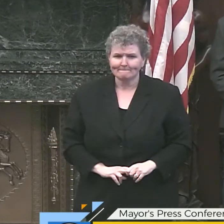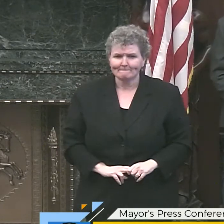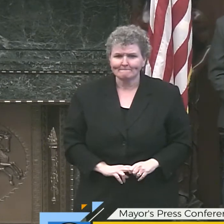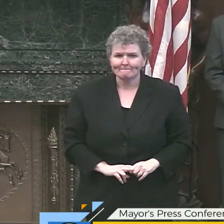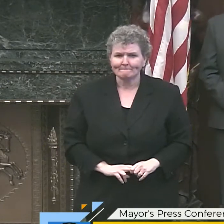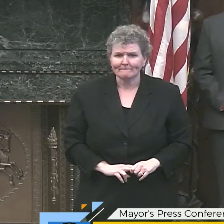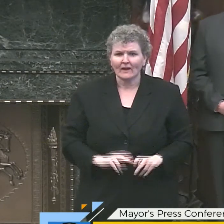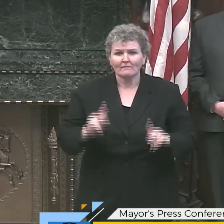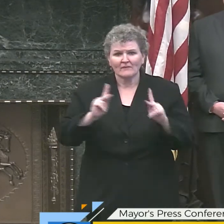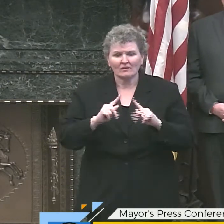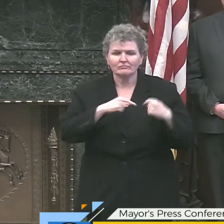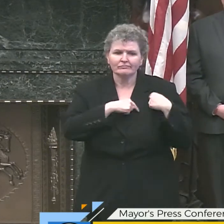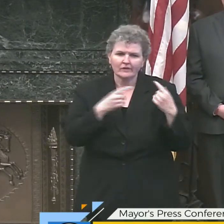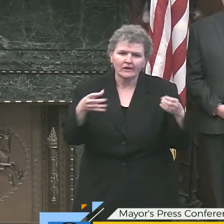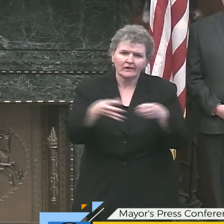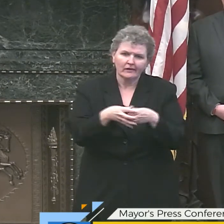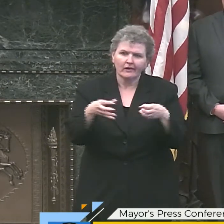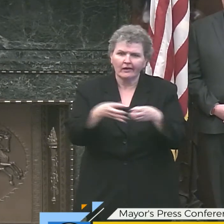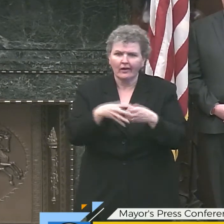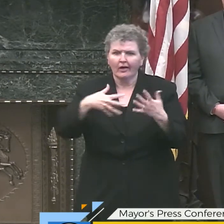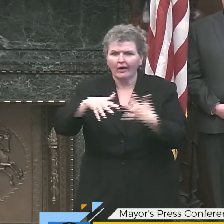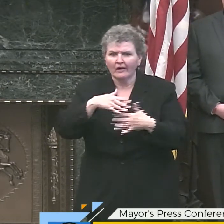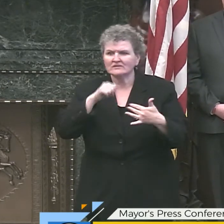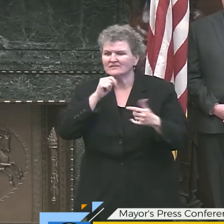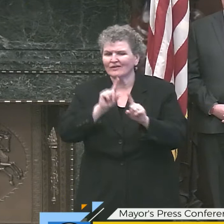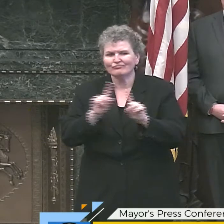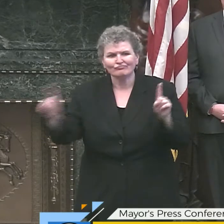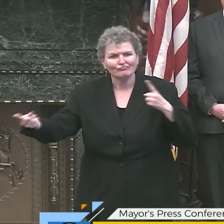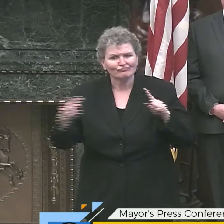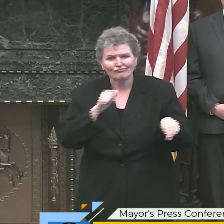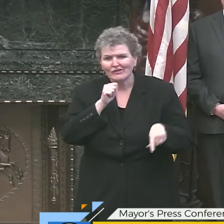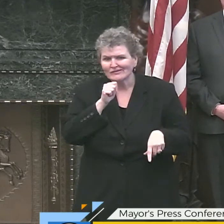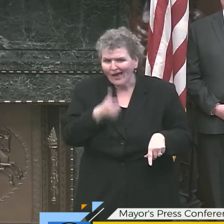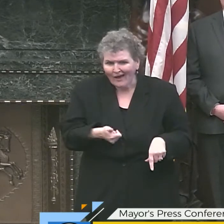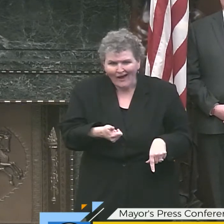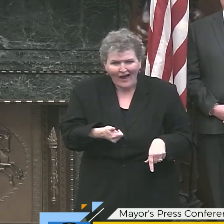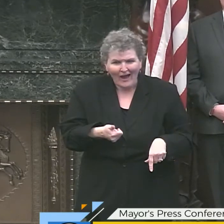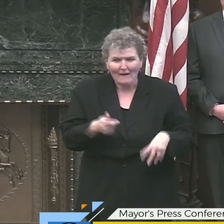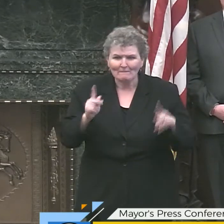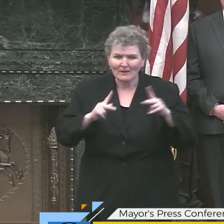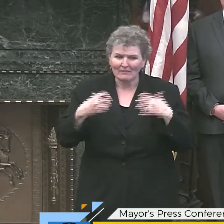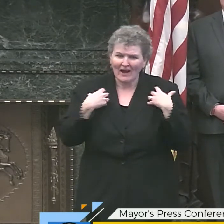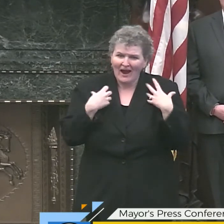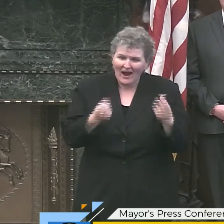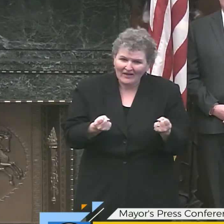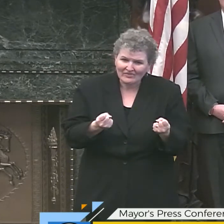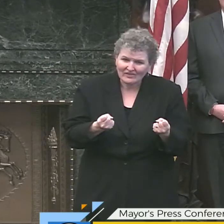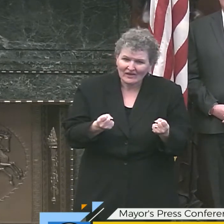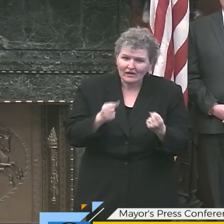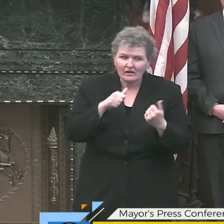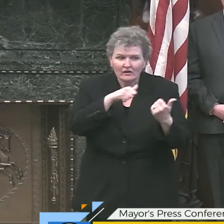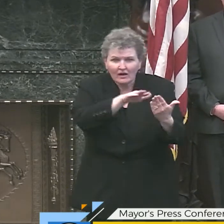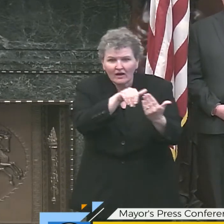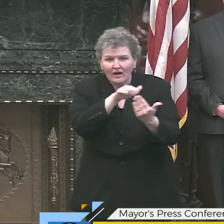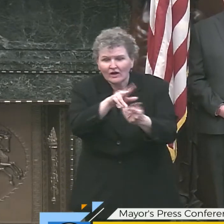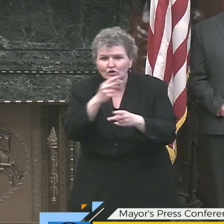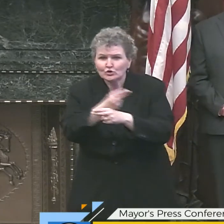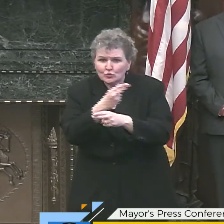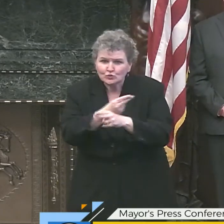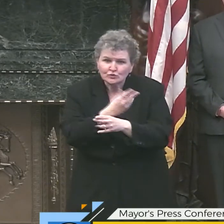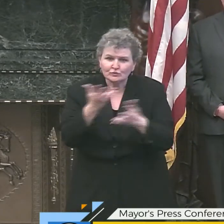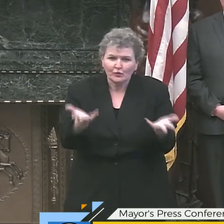all the time. Is that a problem at all? Are there any public health strategies that you're using or that could be